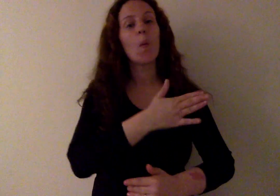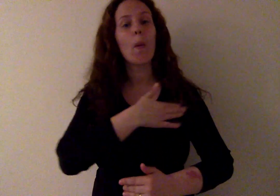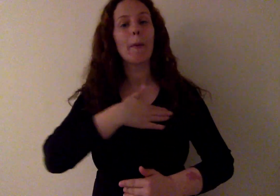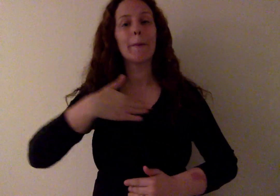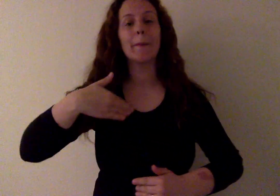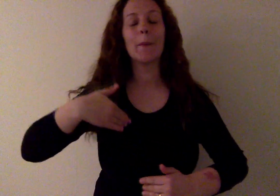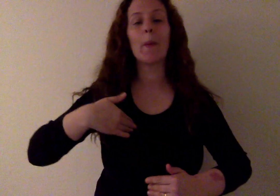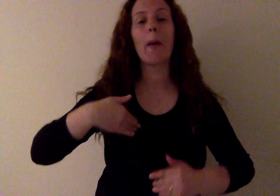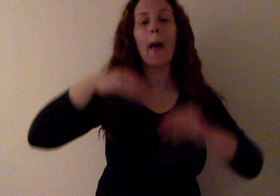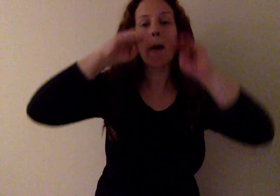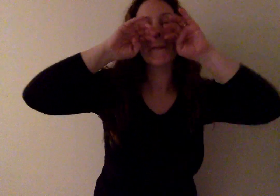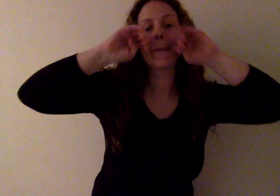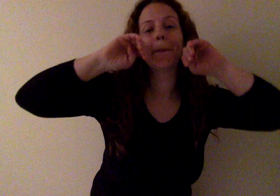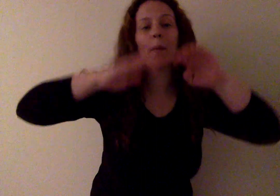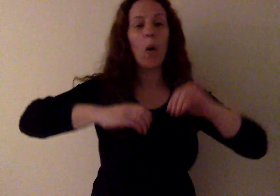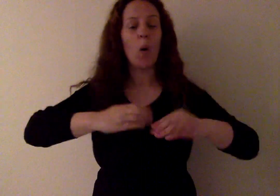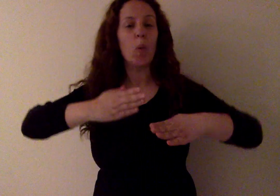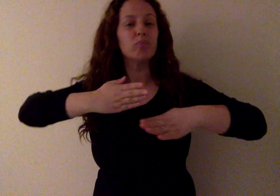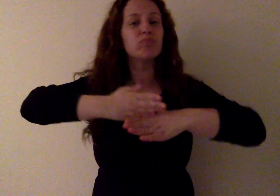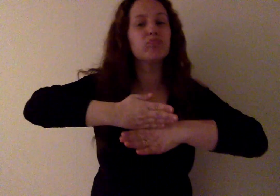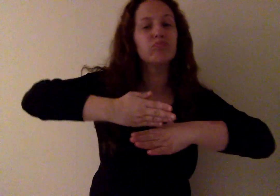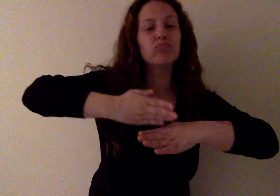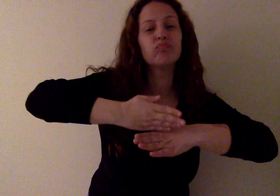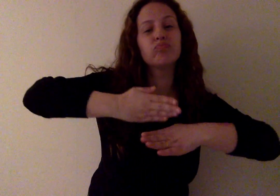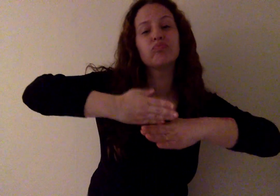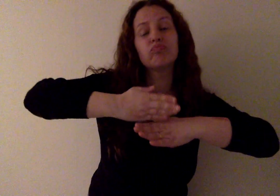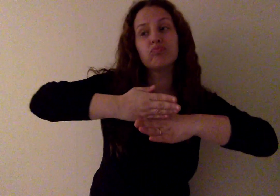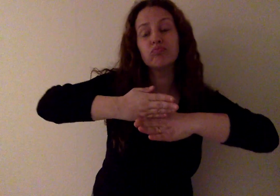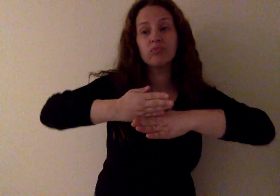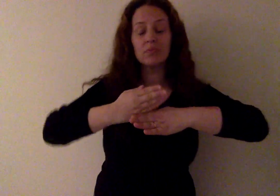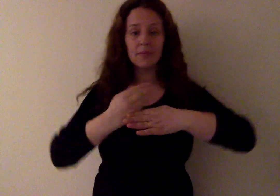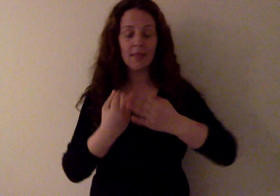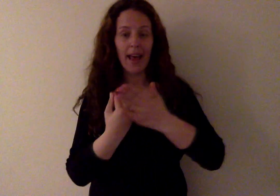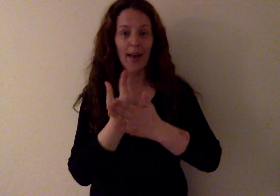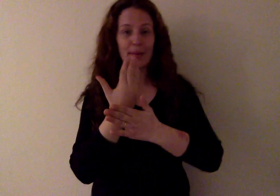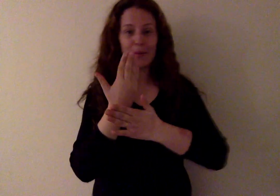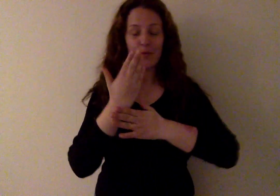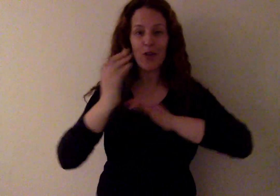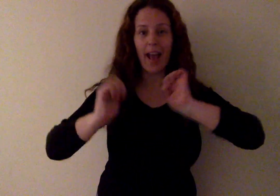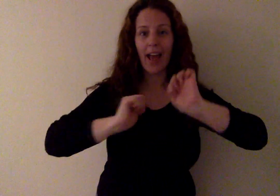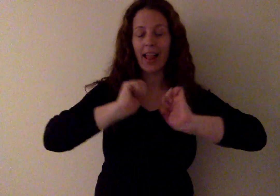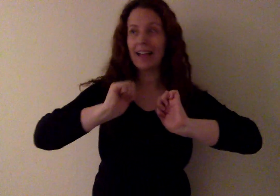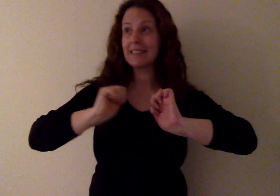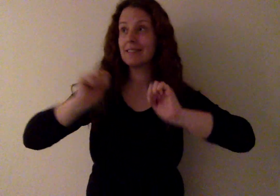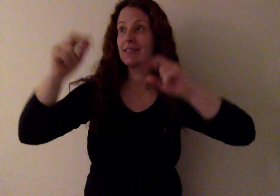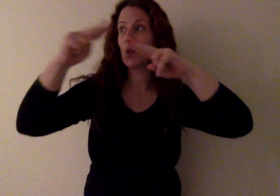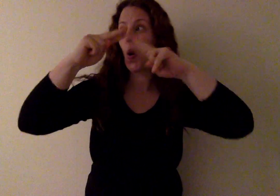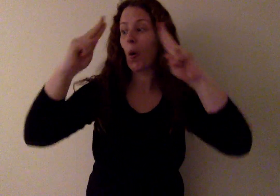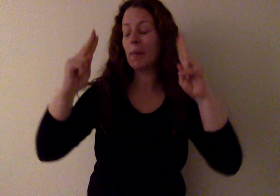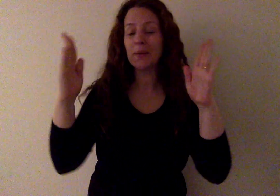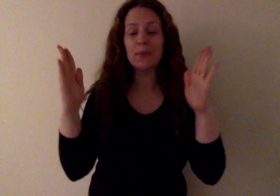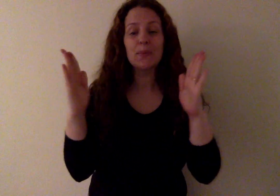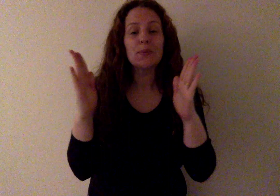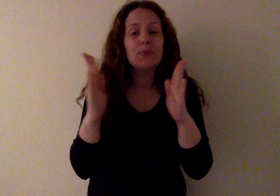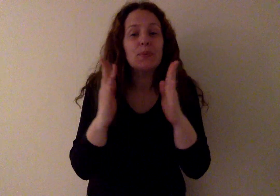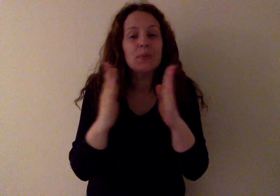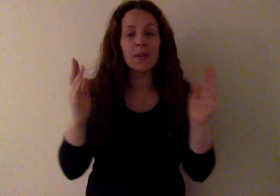very hard all the morning, spring cleaning his little home. First with